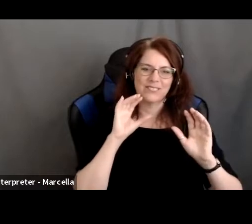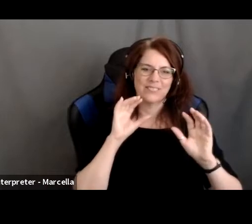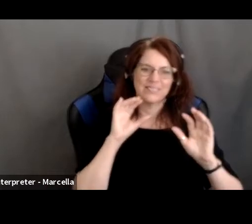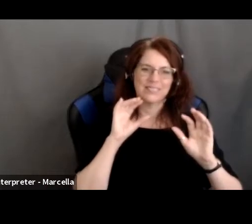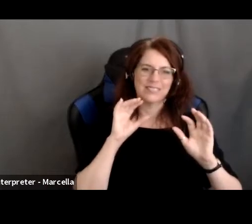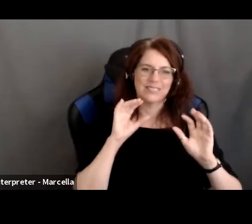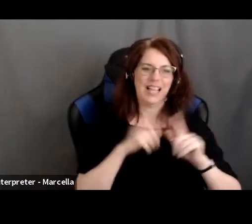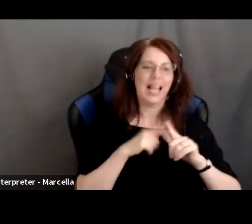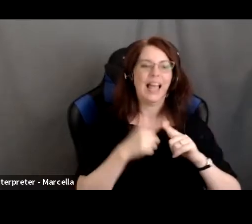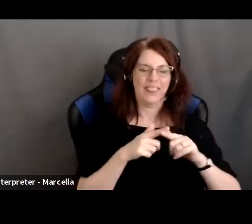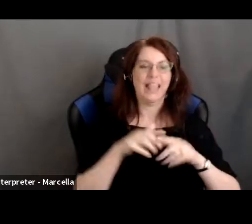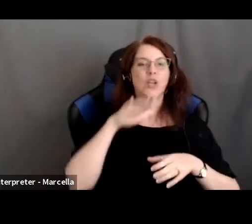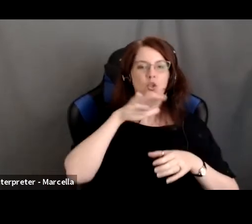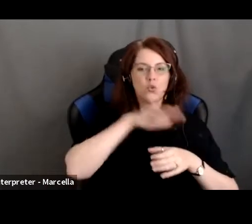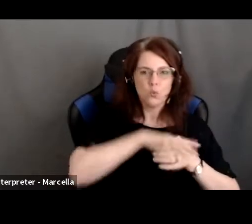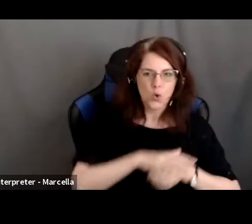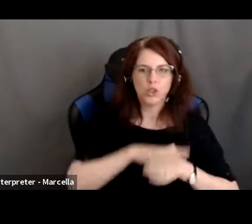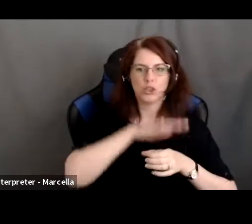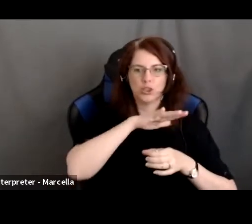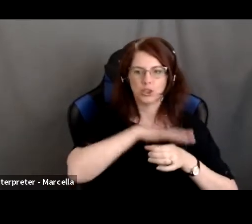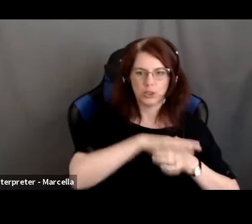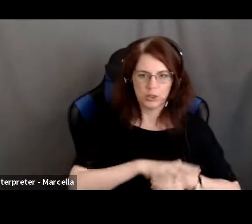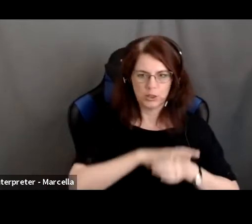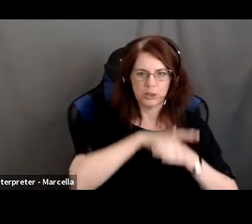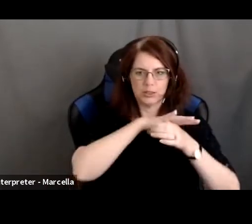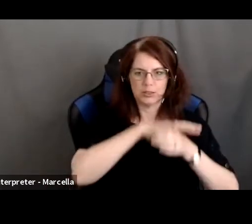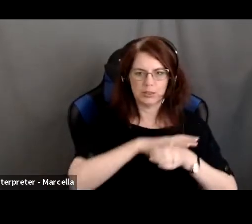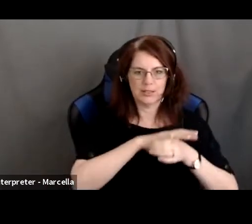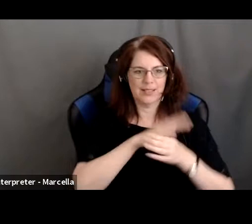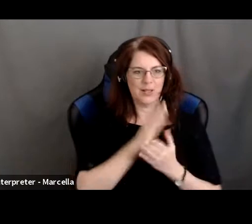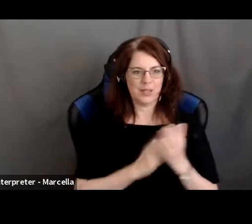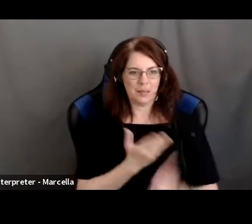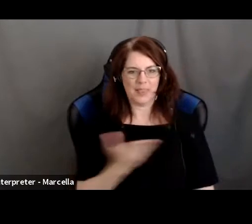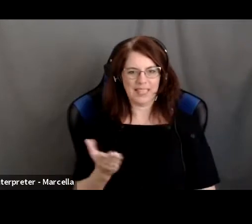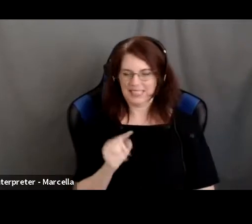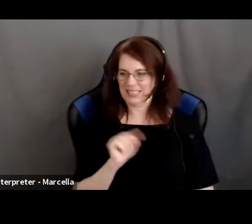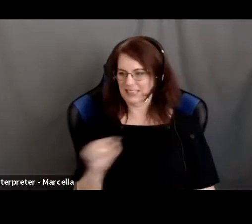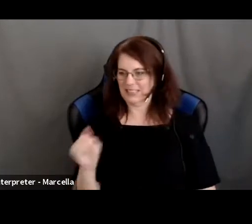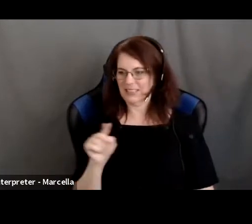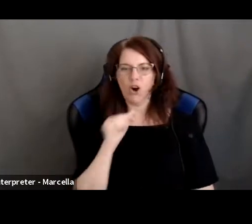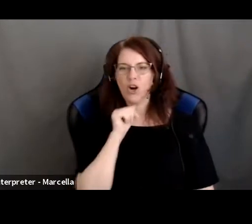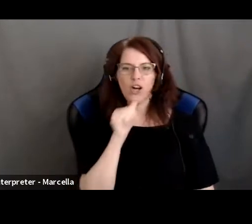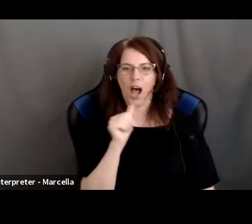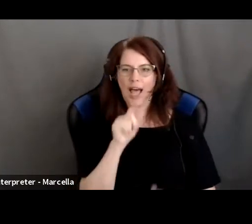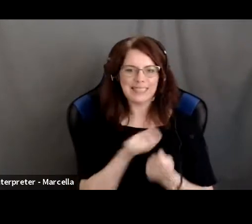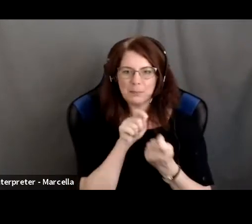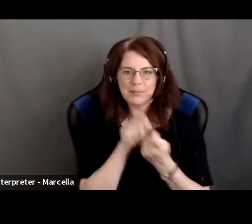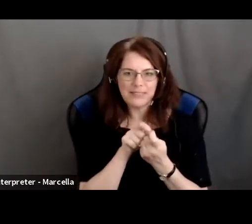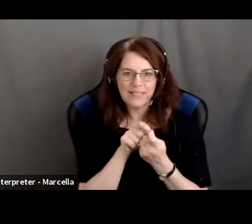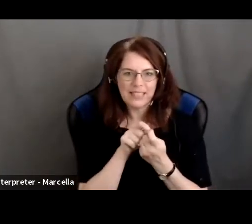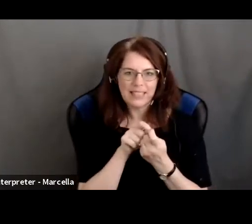And then you push the top. So some of these items are not